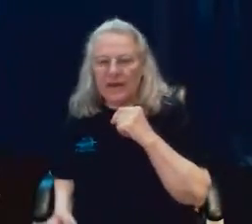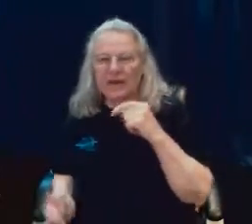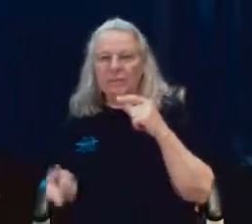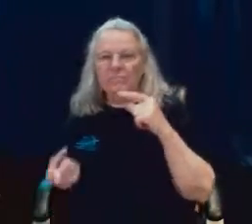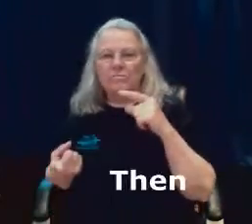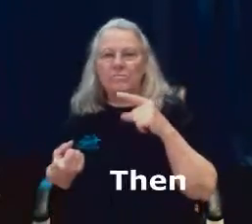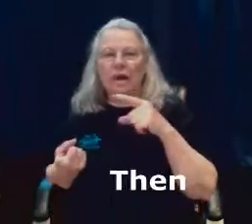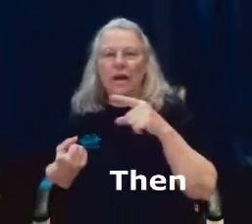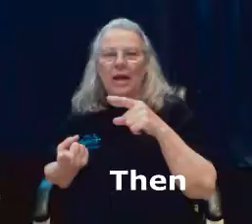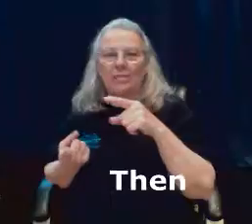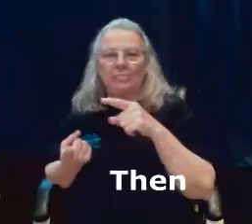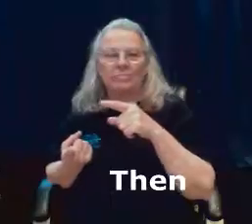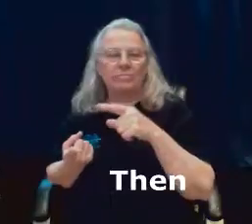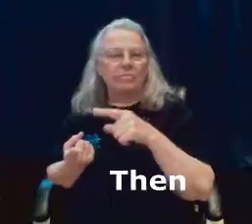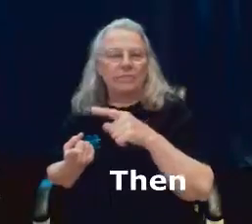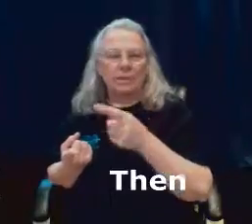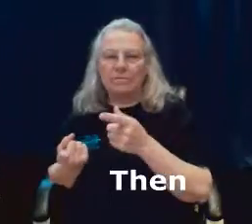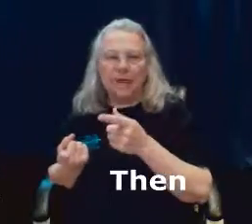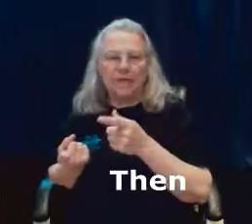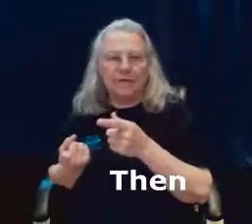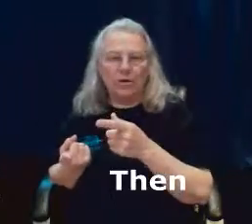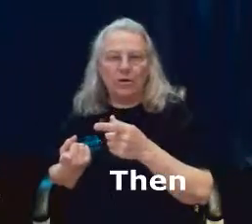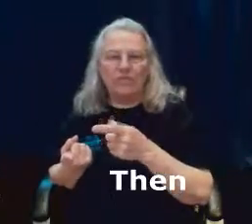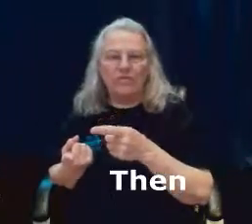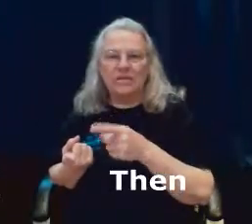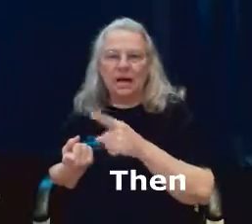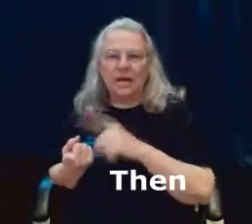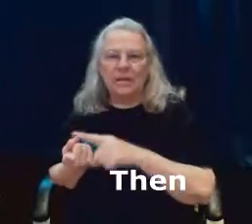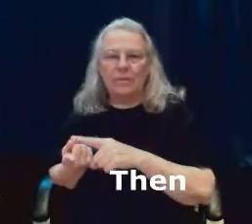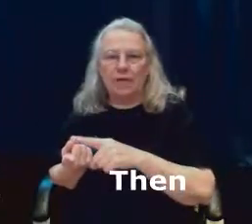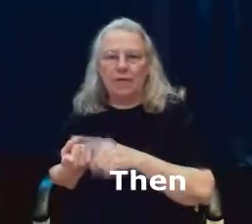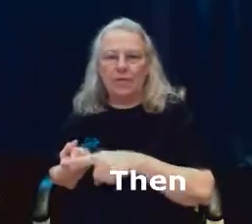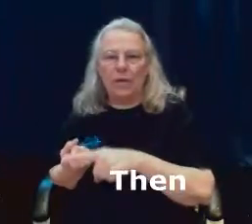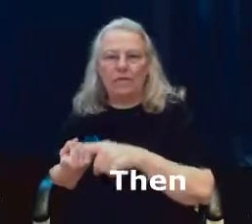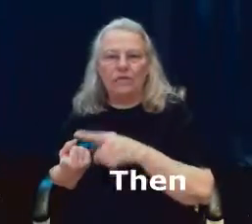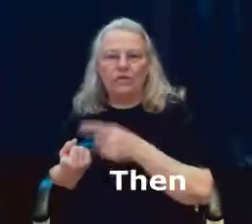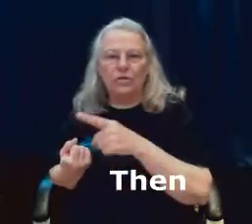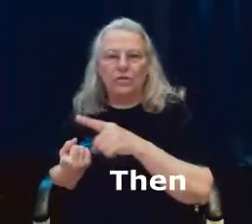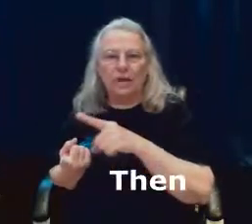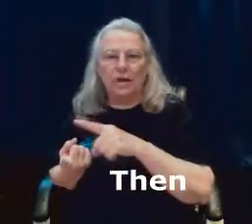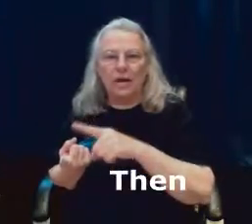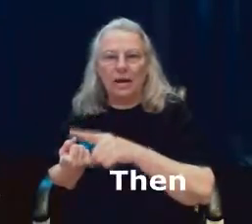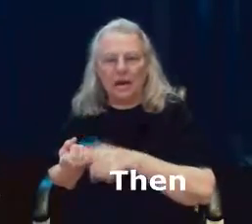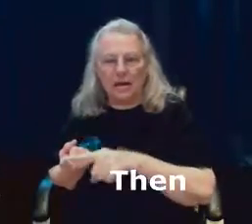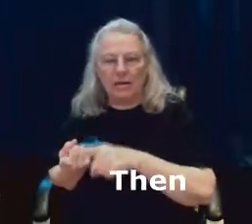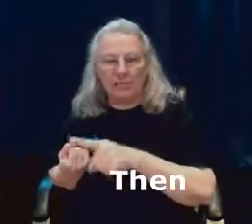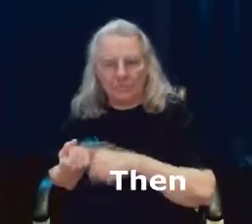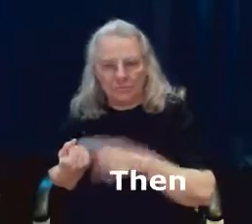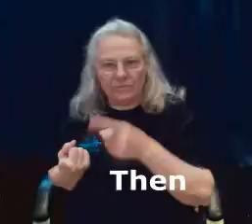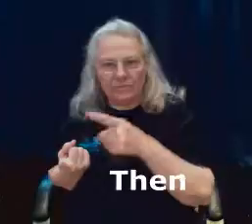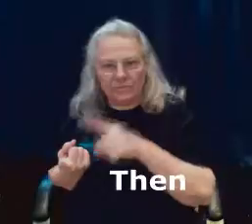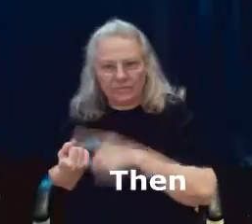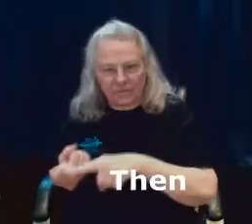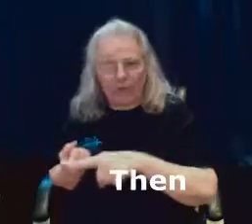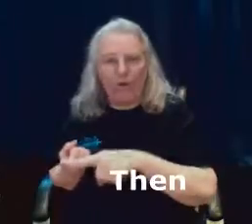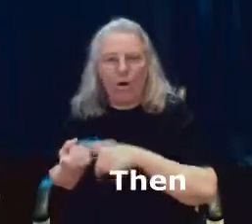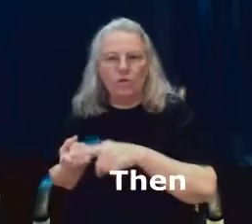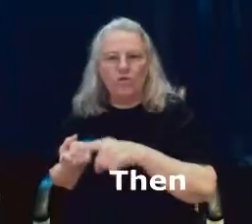Then, and sometimes I don't even sign it, but otherwise it's just a little flip onto